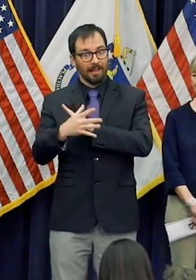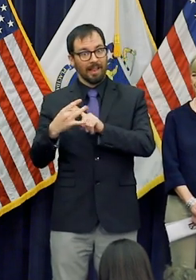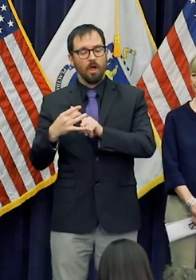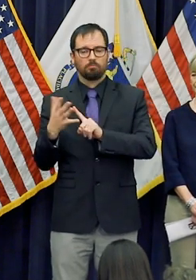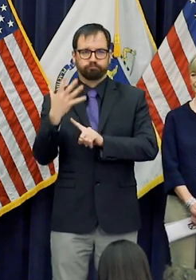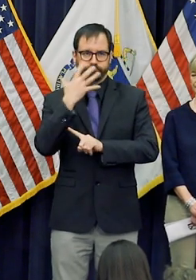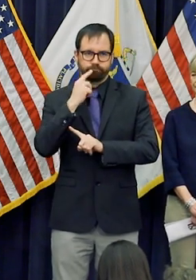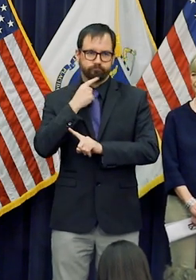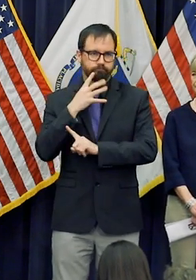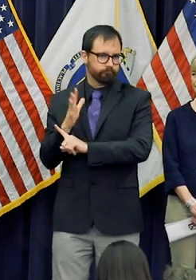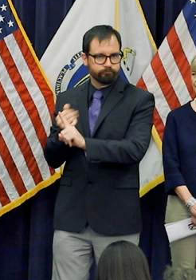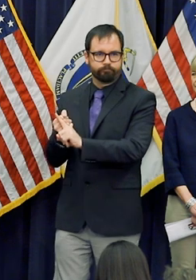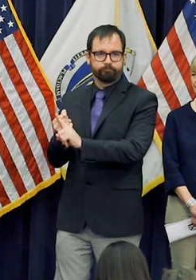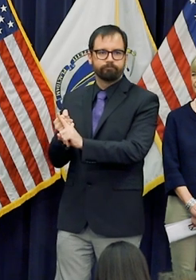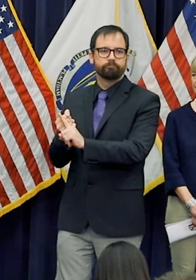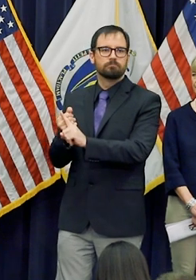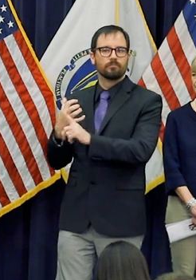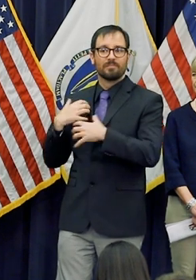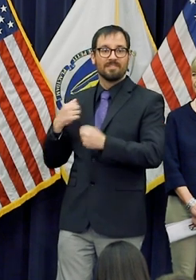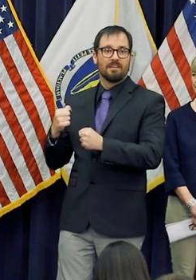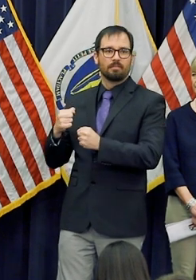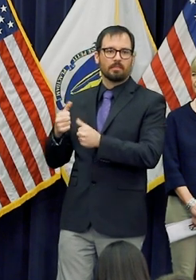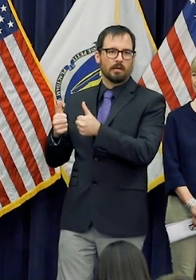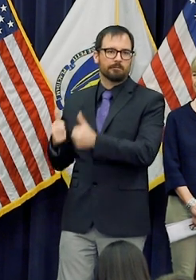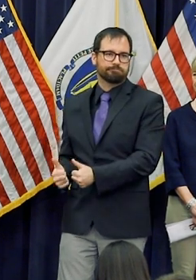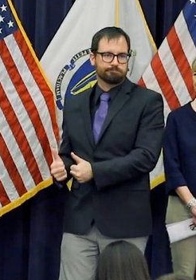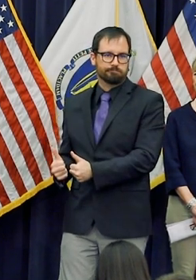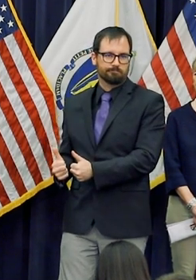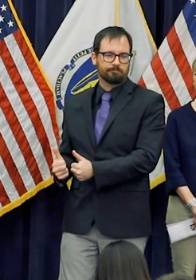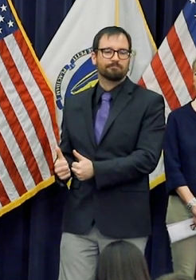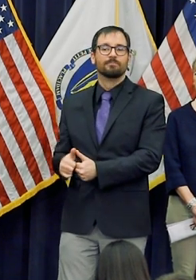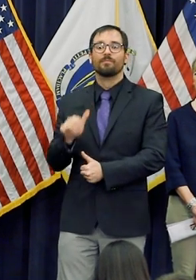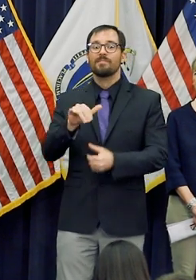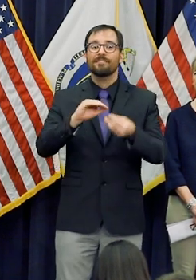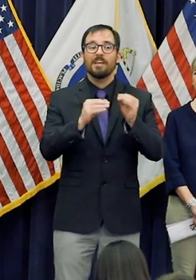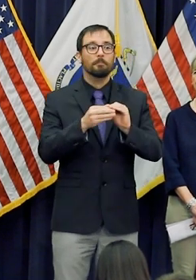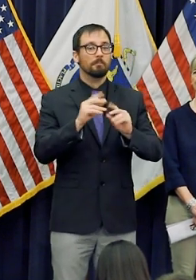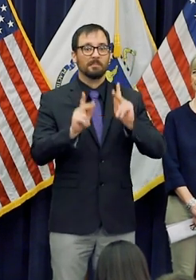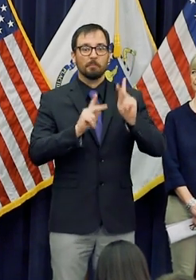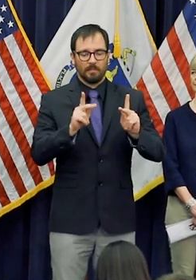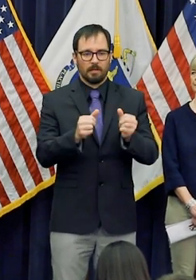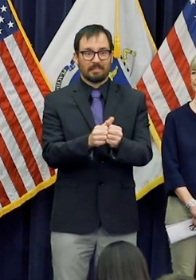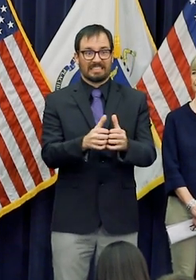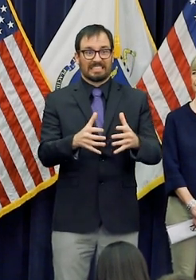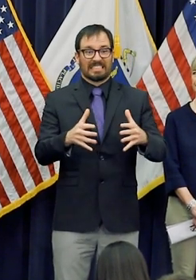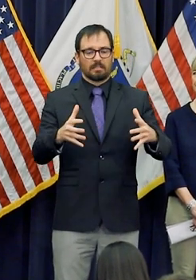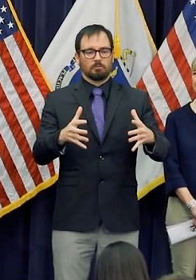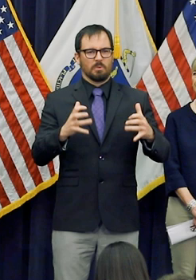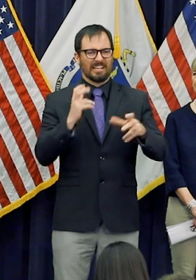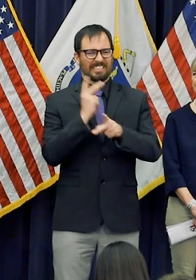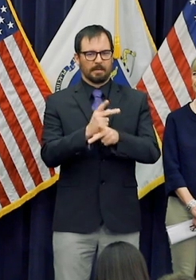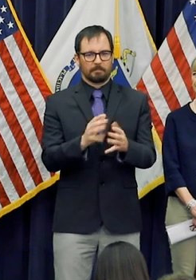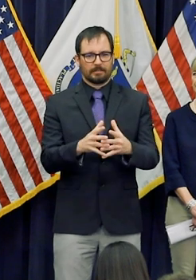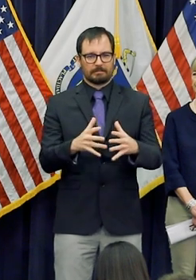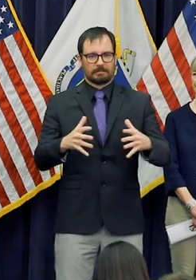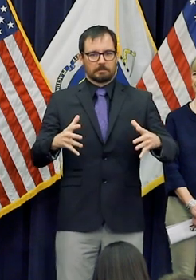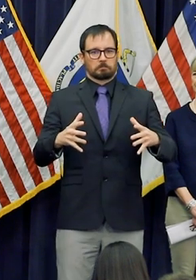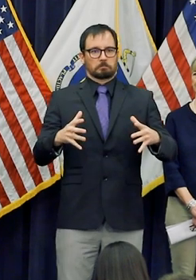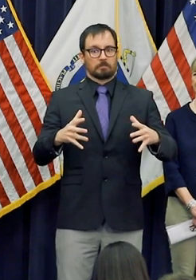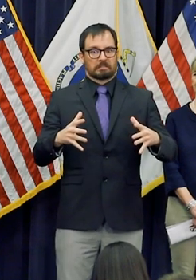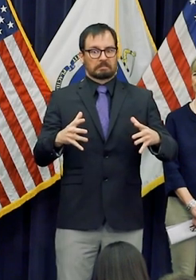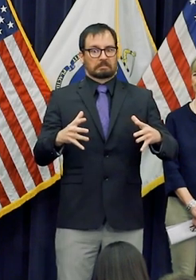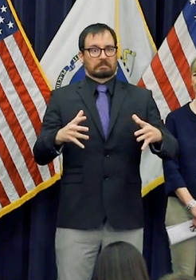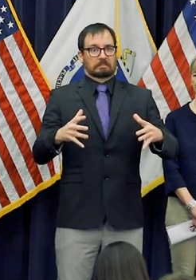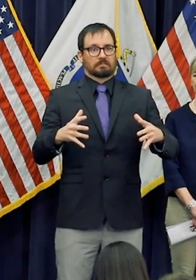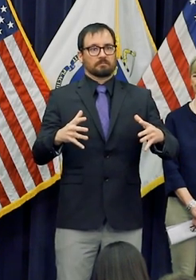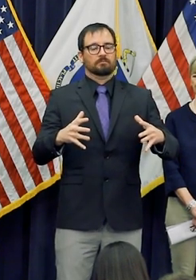size of the spread so the disease itself doesn't overwhelm our healthcare system and hopefully reduce the number of people who are